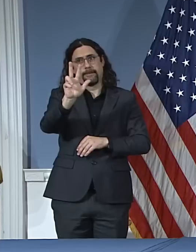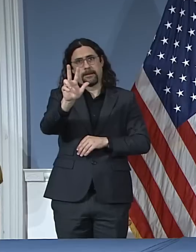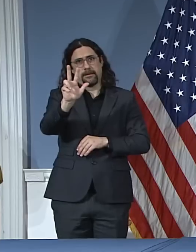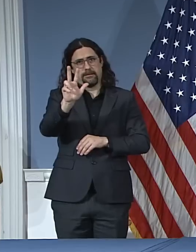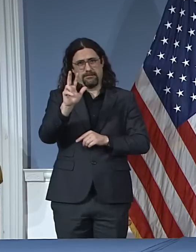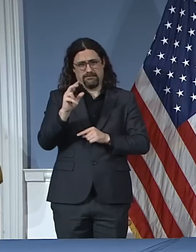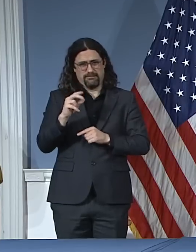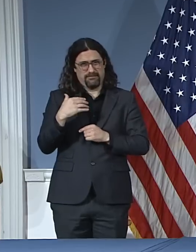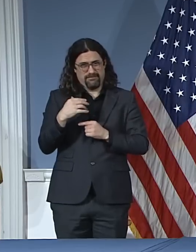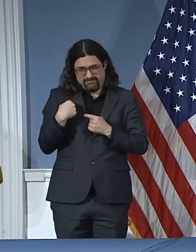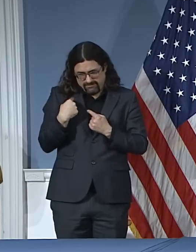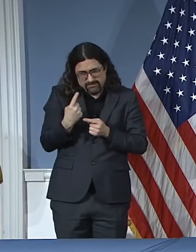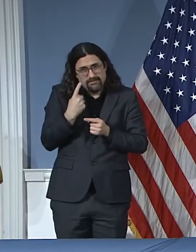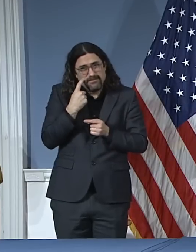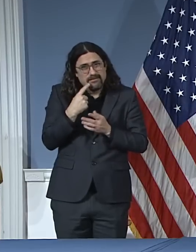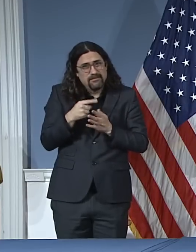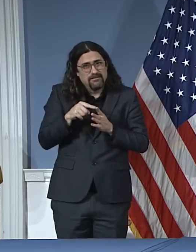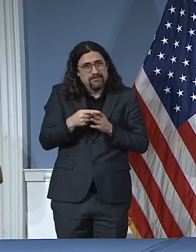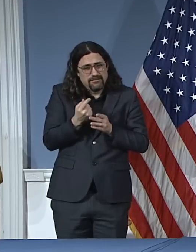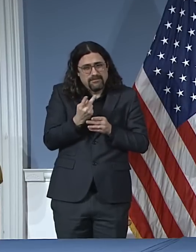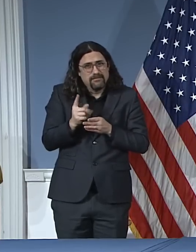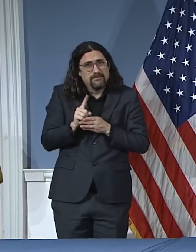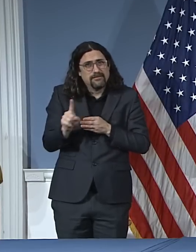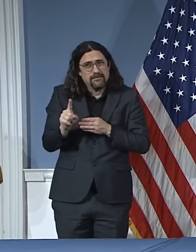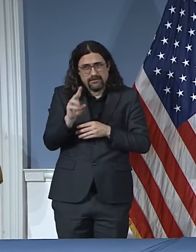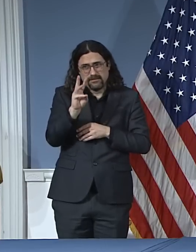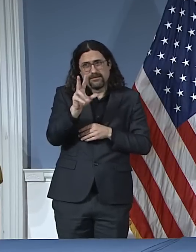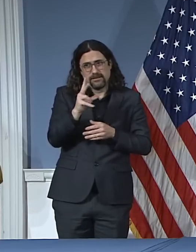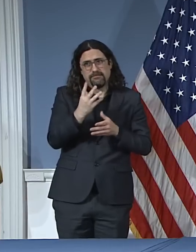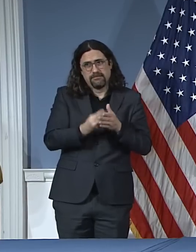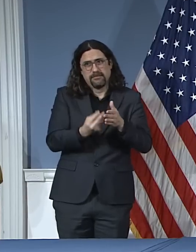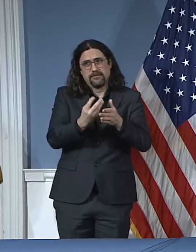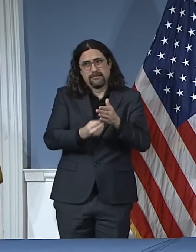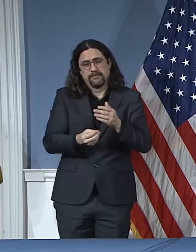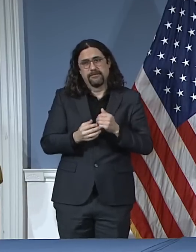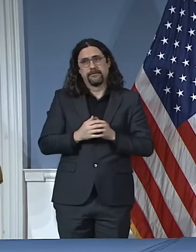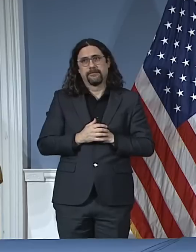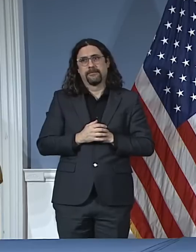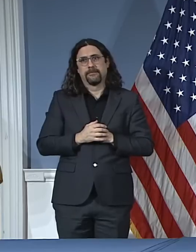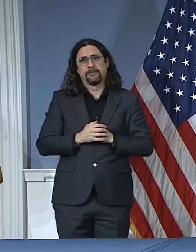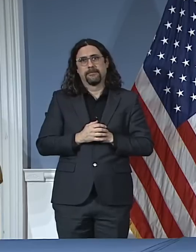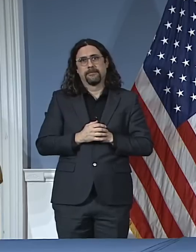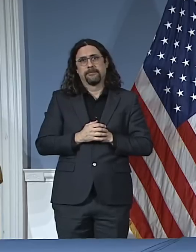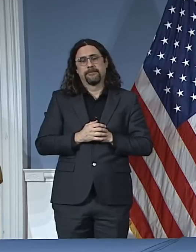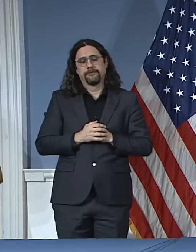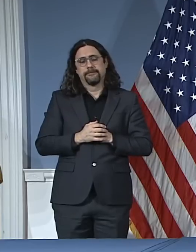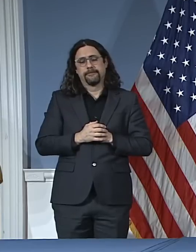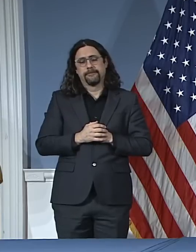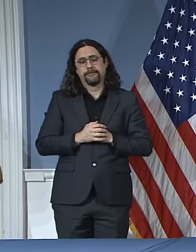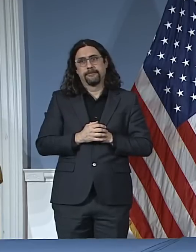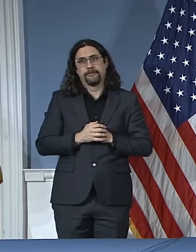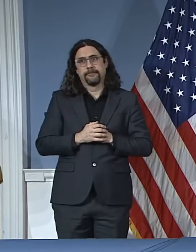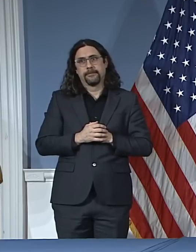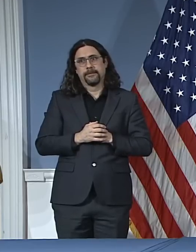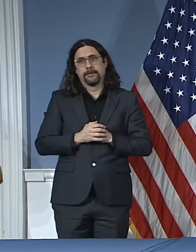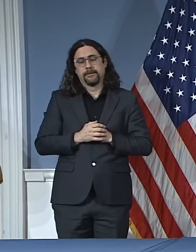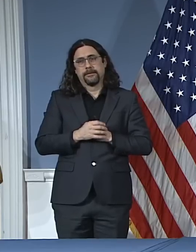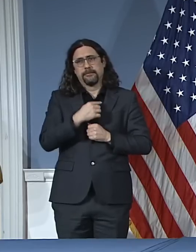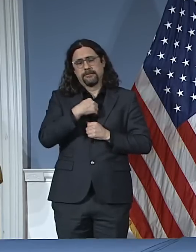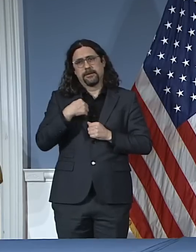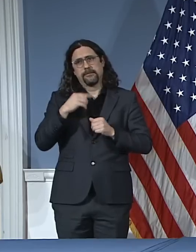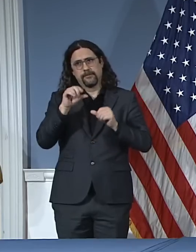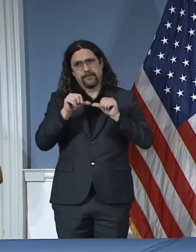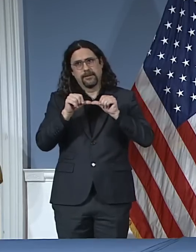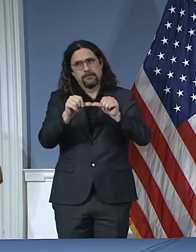We're going to constantly update you what we see within these facts to help people understand this disease better. And I remind you,